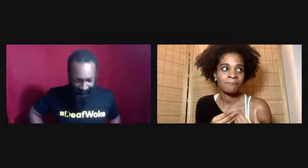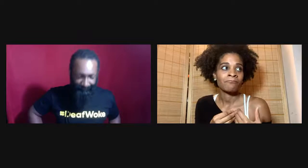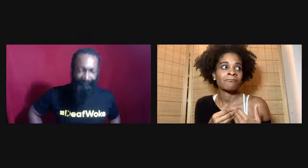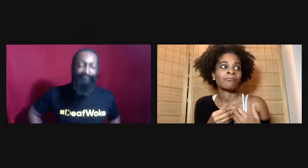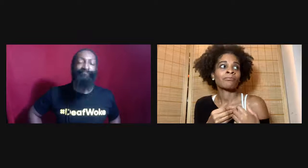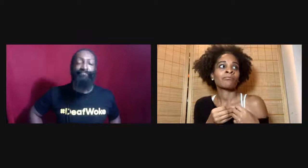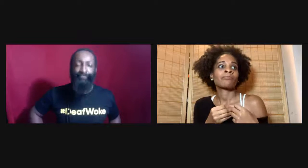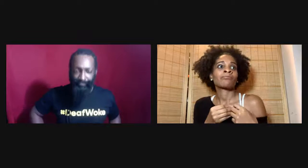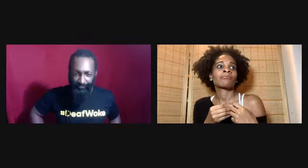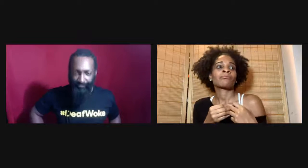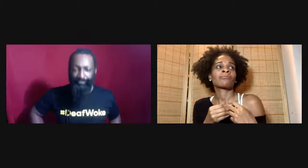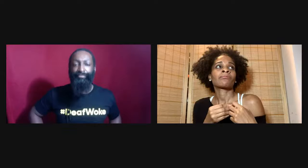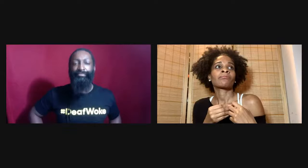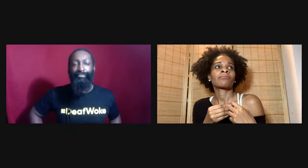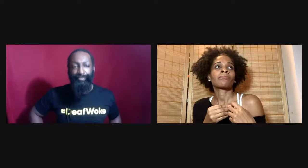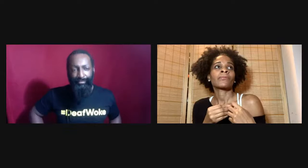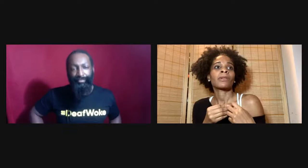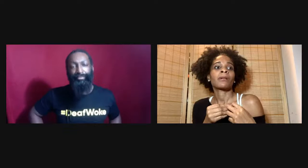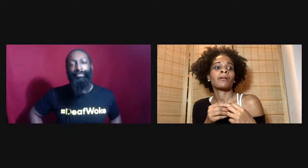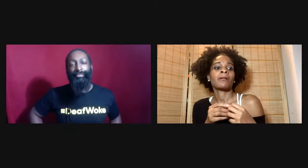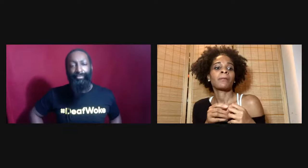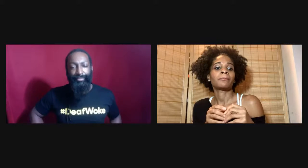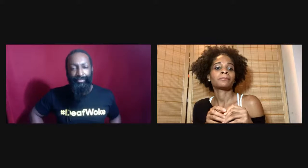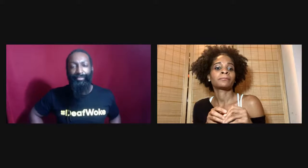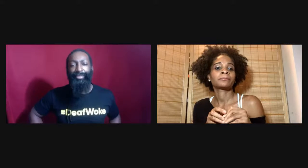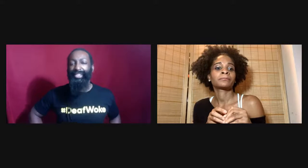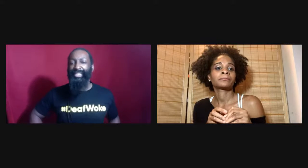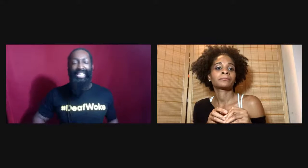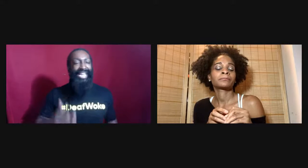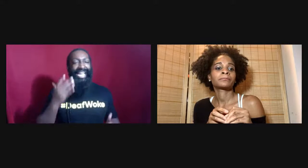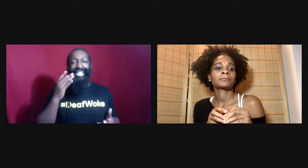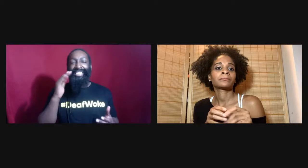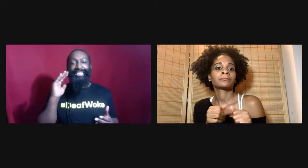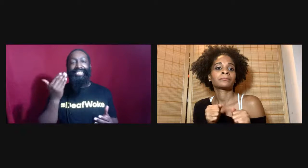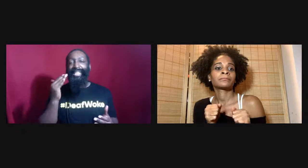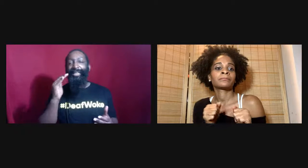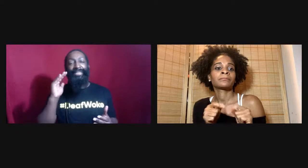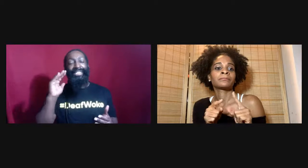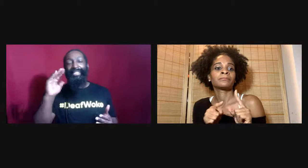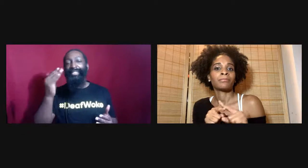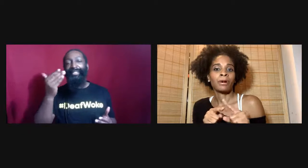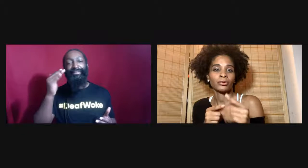They really wanted to spotlight the deaf family, deaf culture.